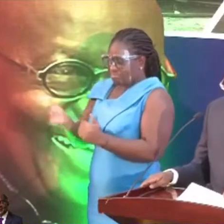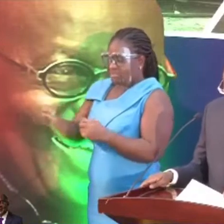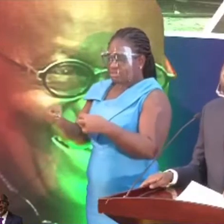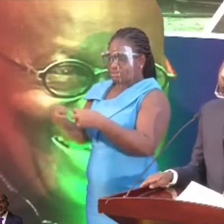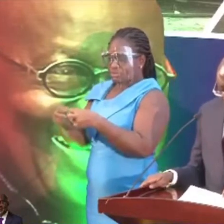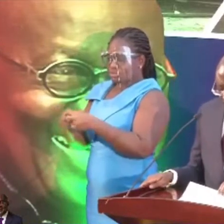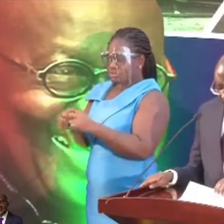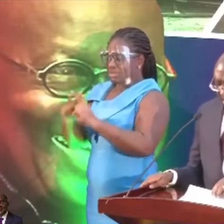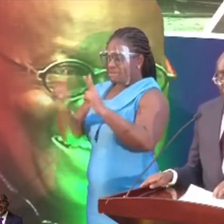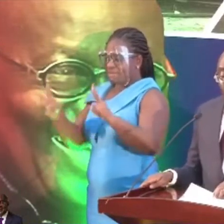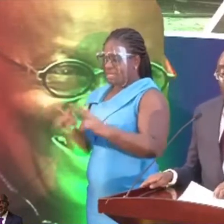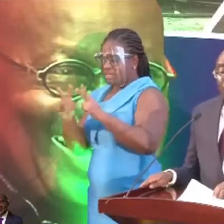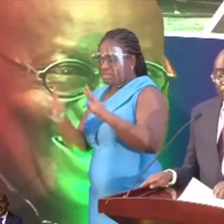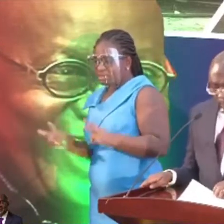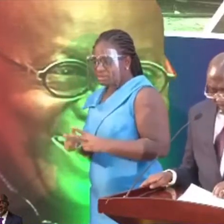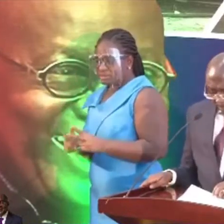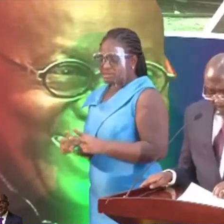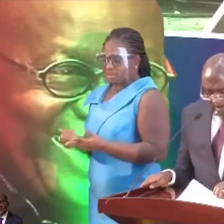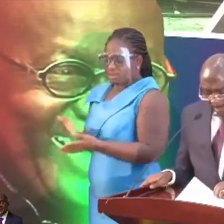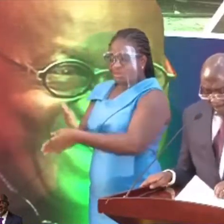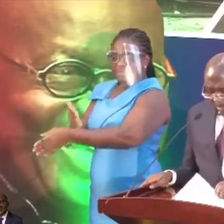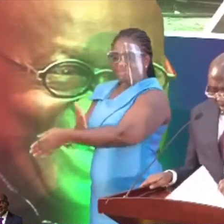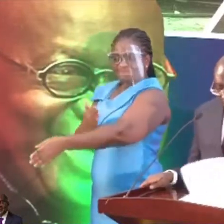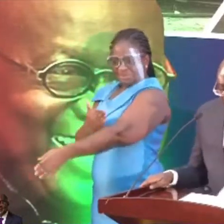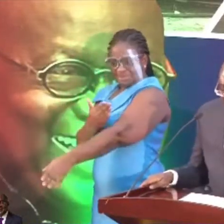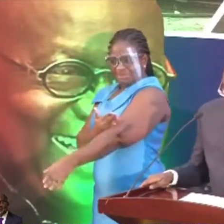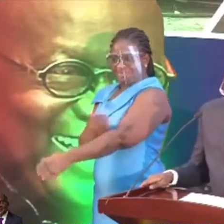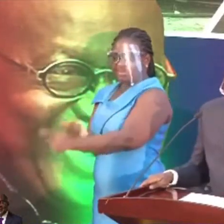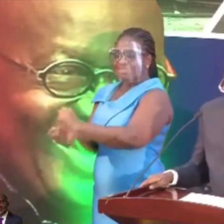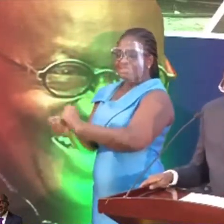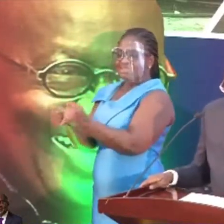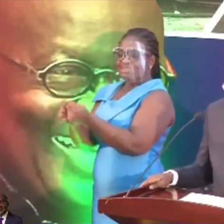rural communities and also improving the transmission and